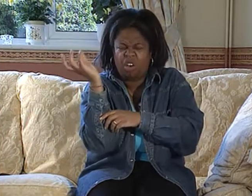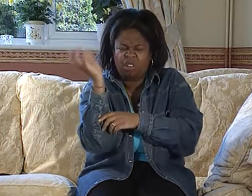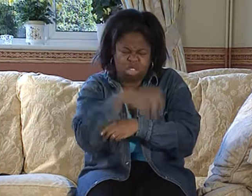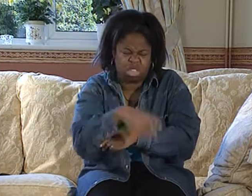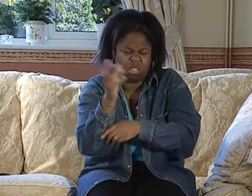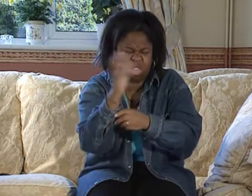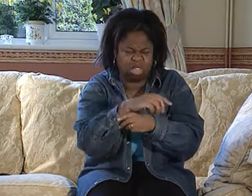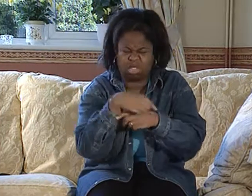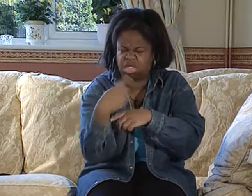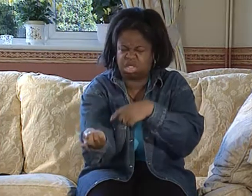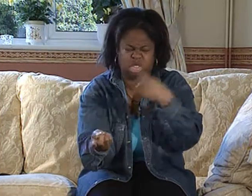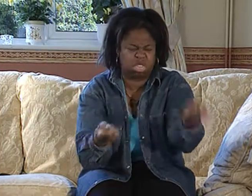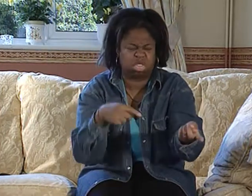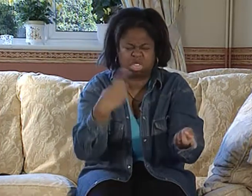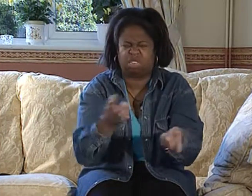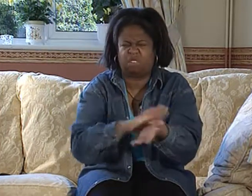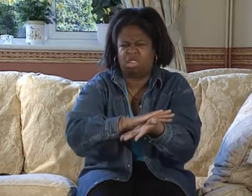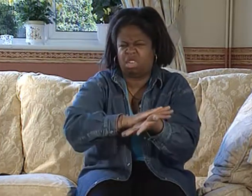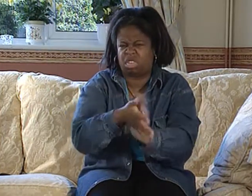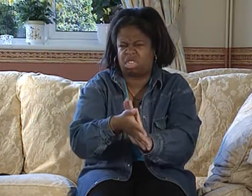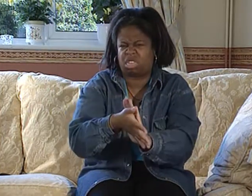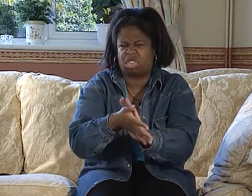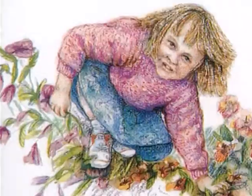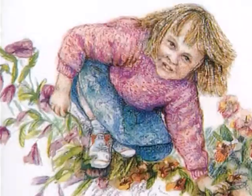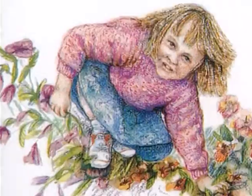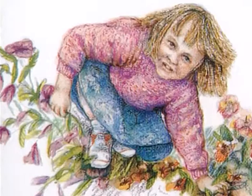flowers. Soon all the flowers were squashed.